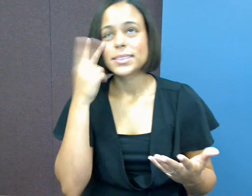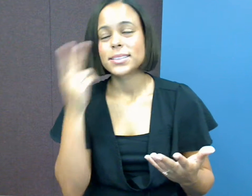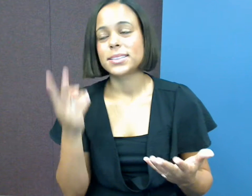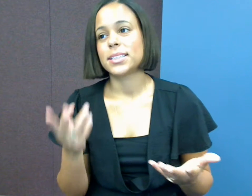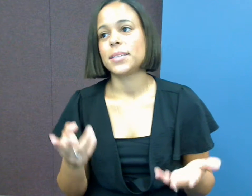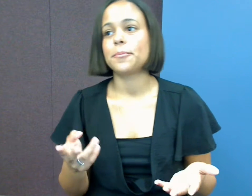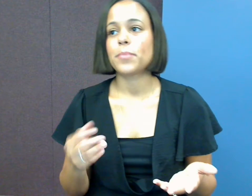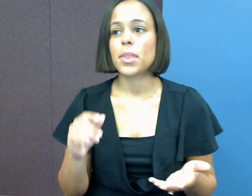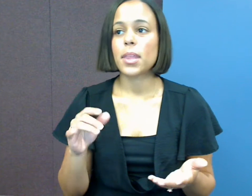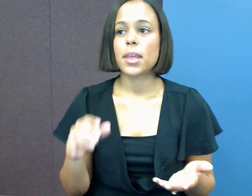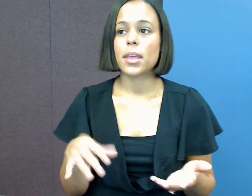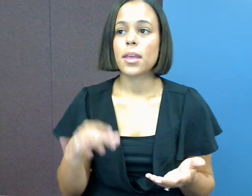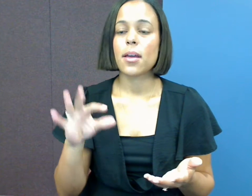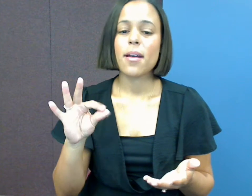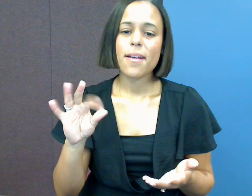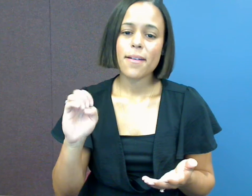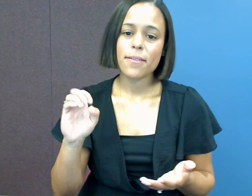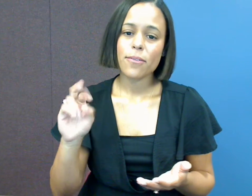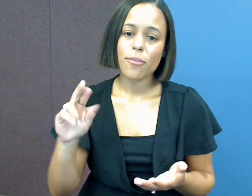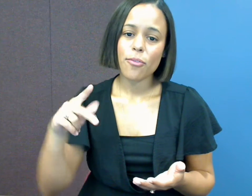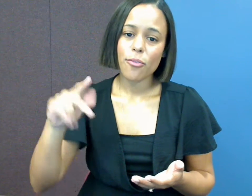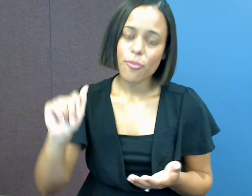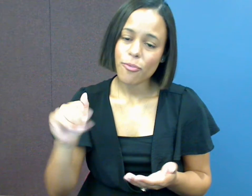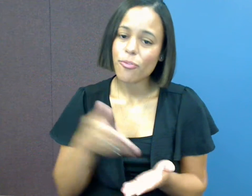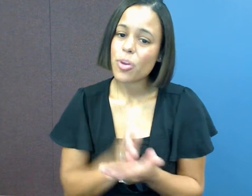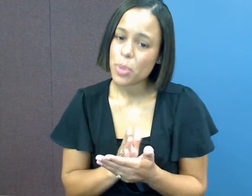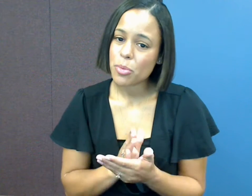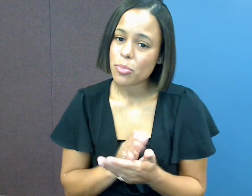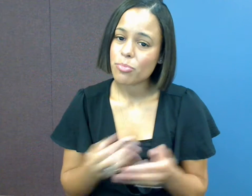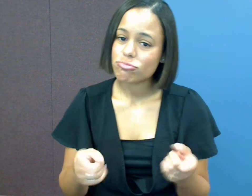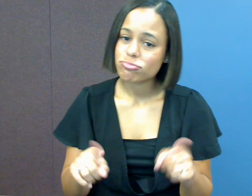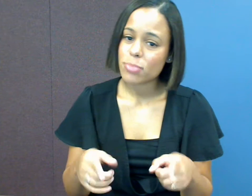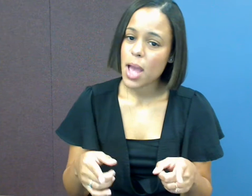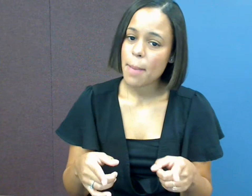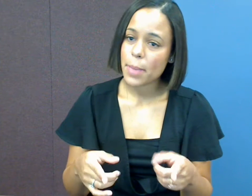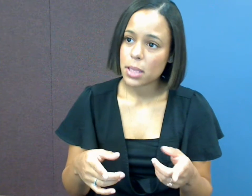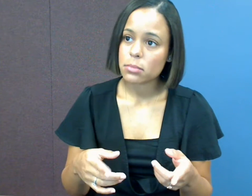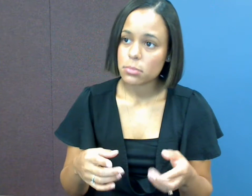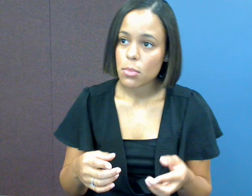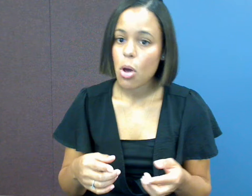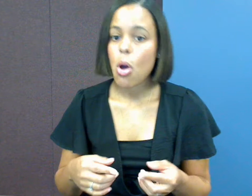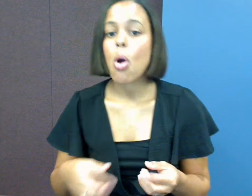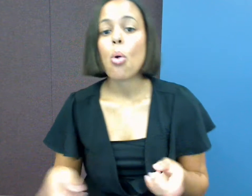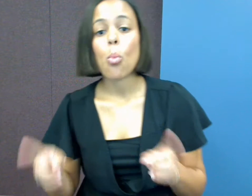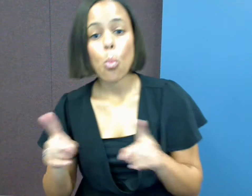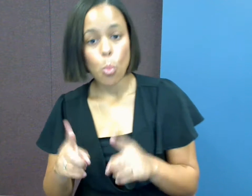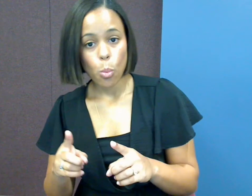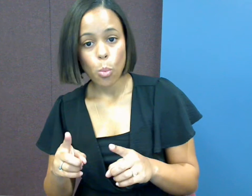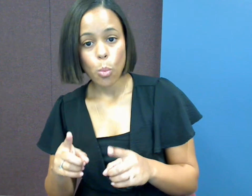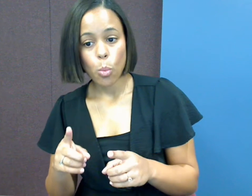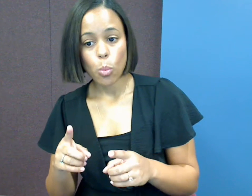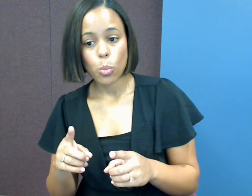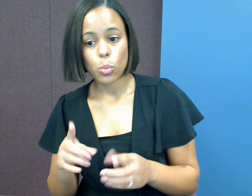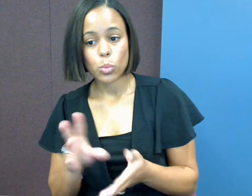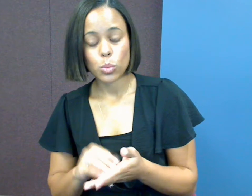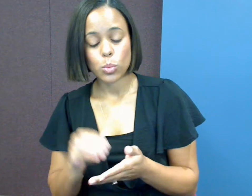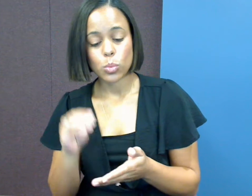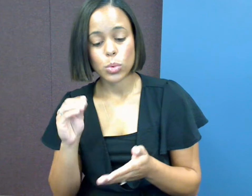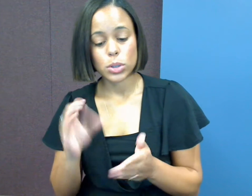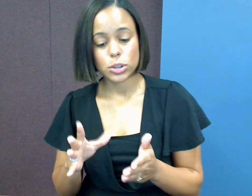FERPA rights kick in when the student is an adult, and that is not the case. Students to whom the